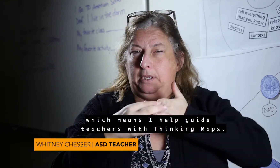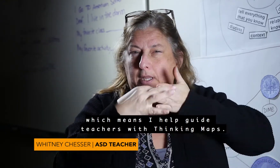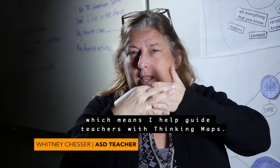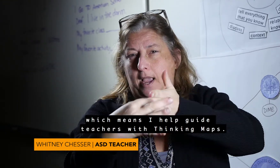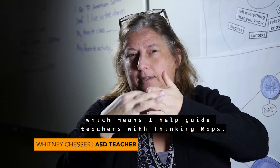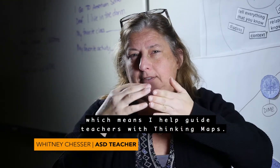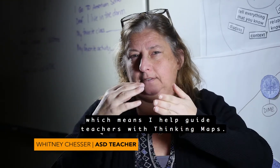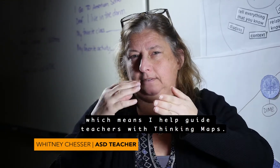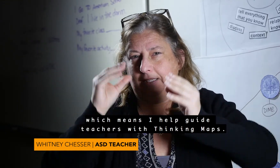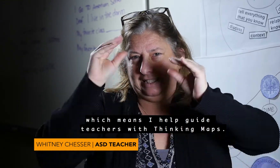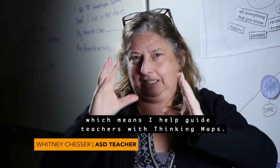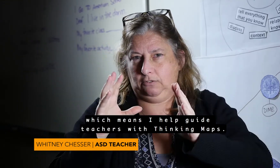Thinking Maps.